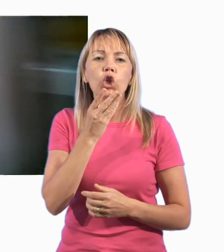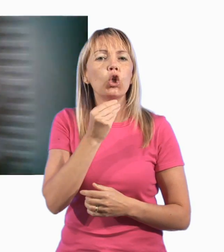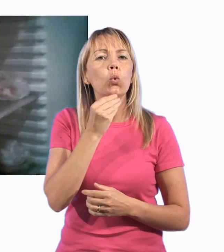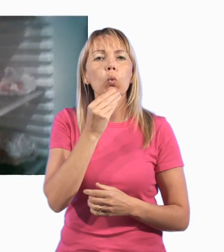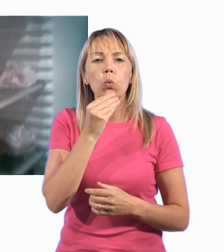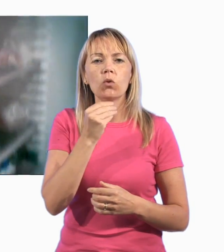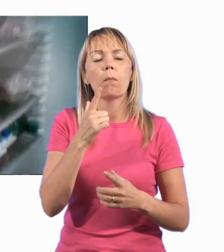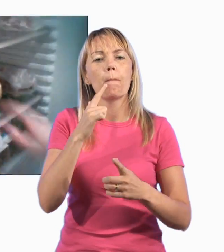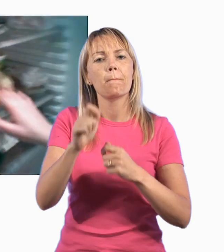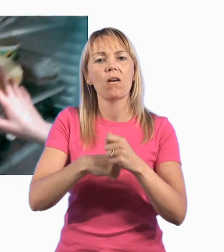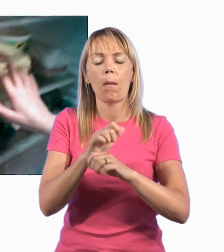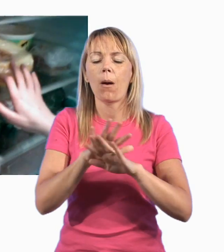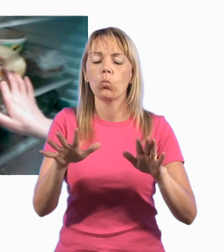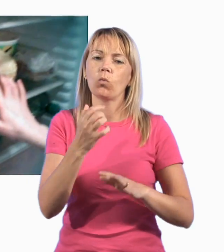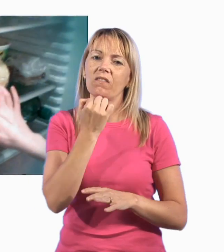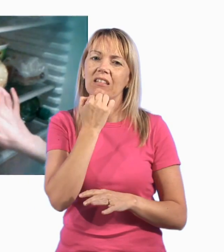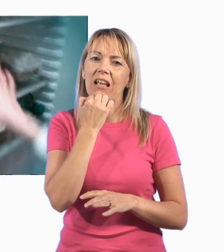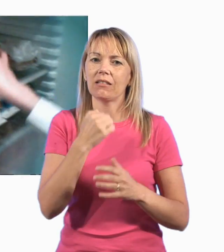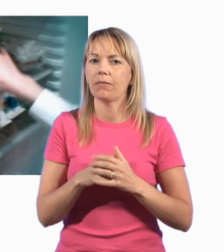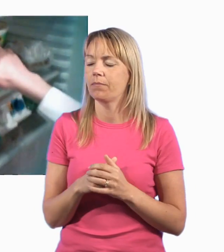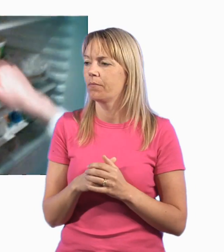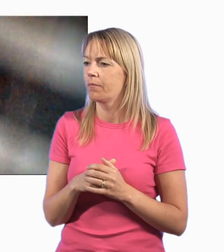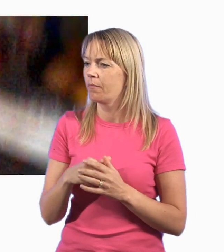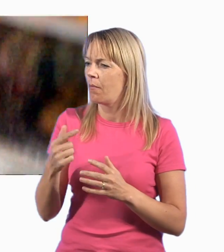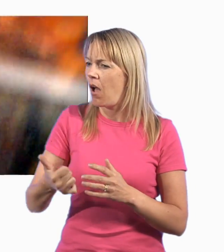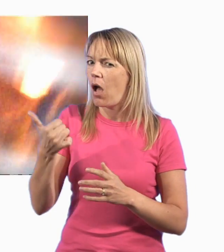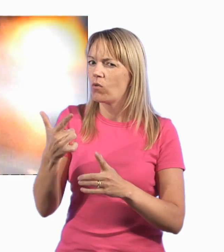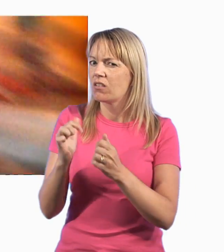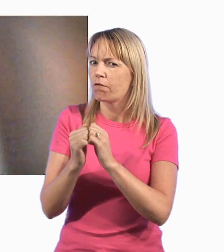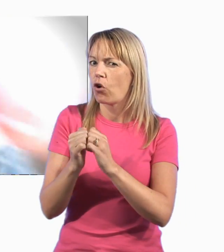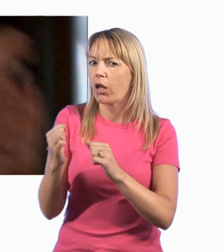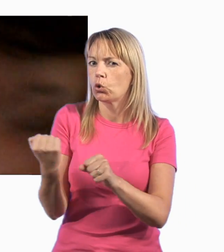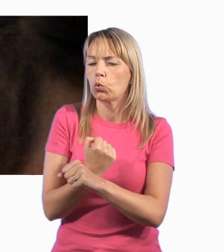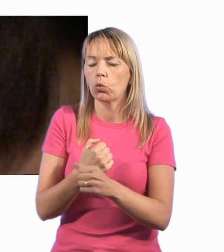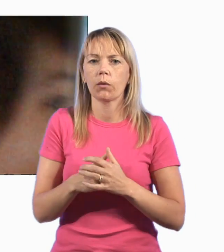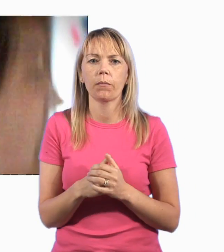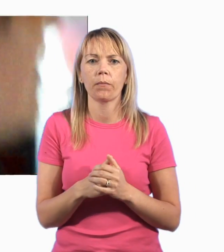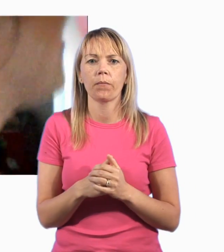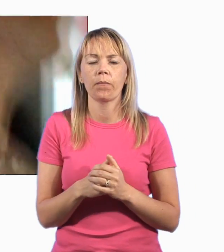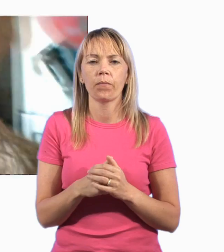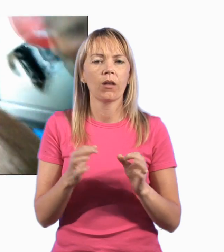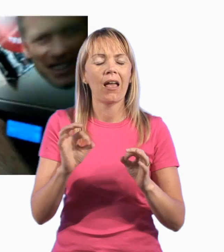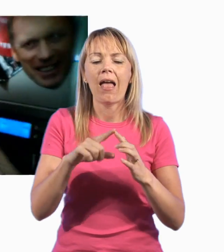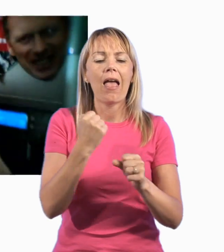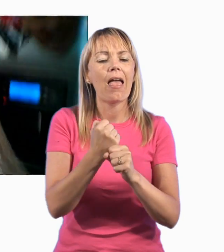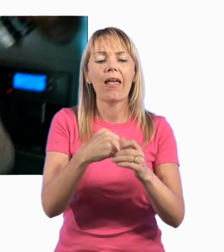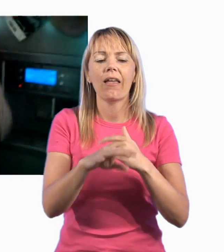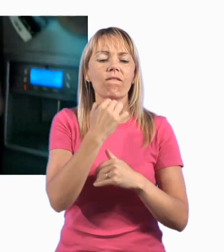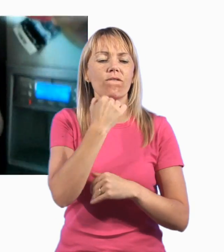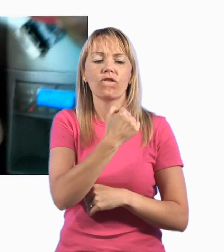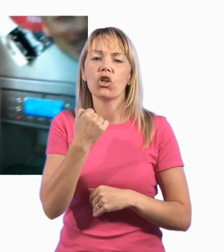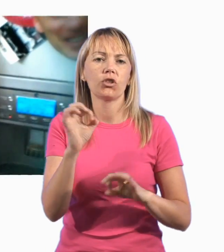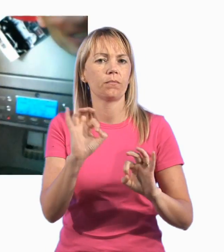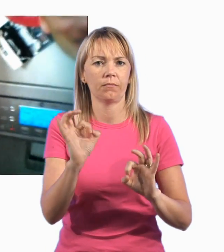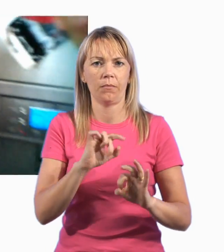have become out of date. How's his schoolmate doing? We don't have the eggs kept in the fridge. That's because they're